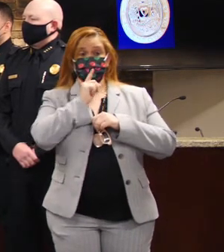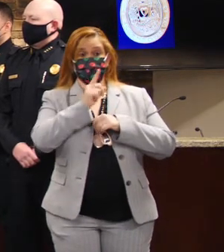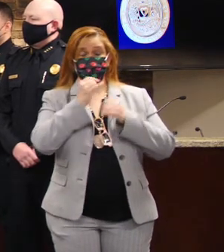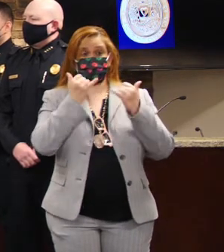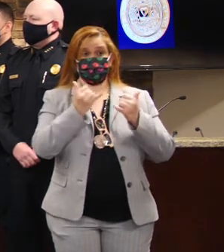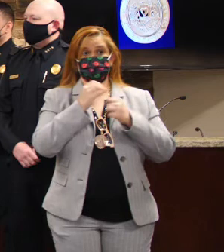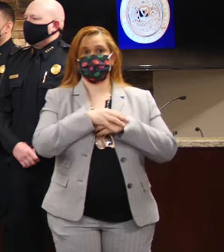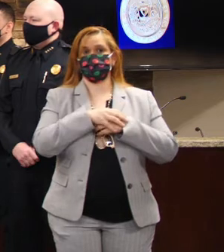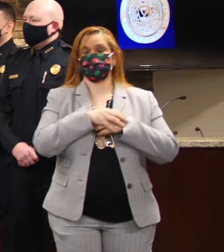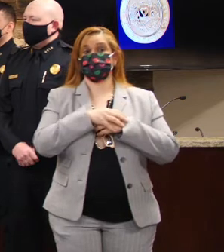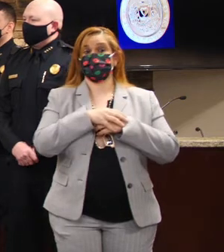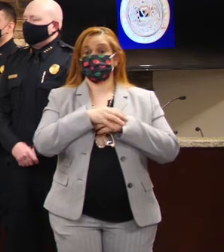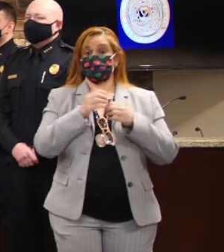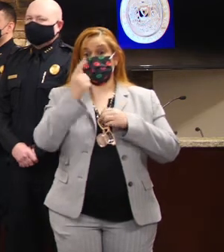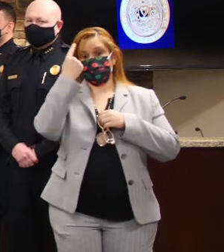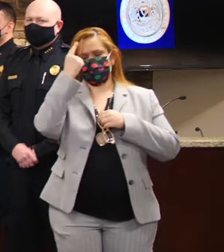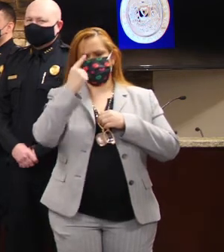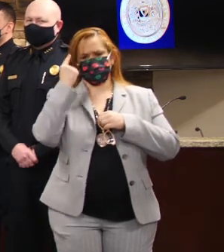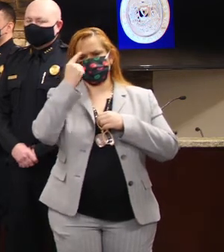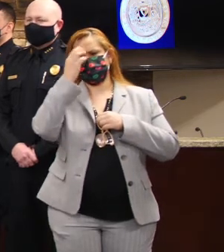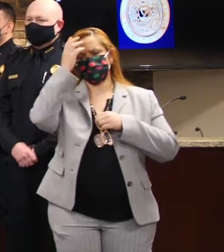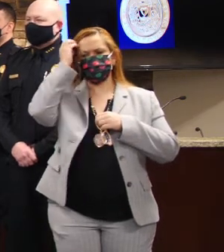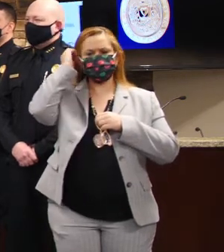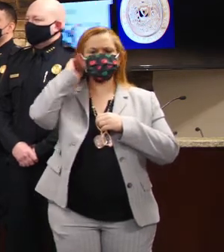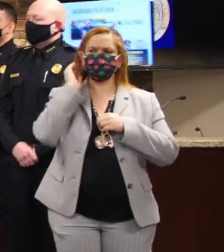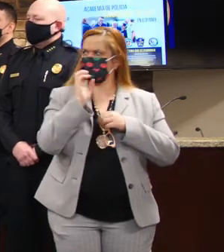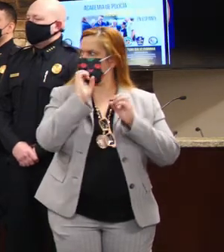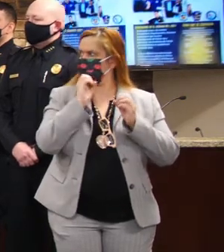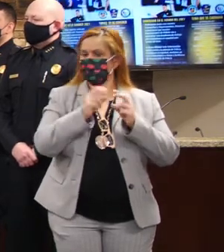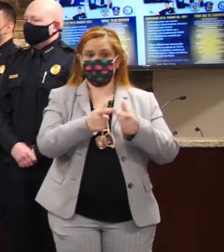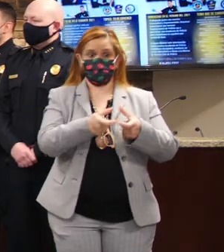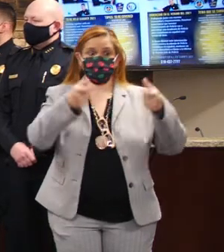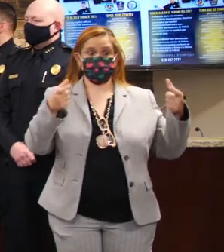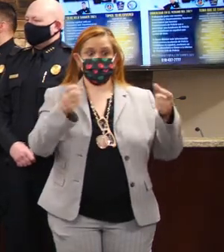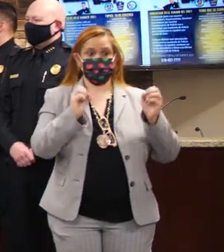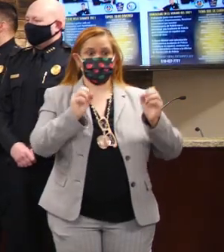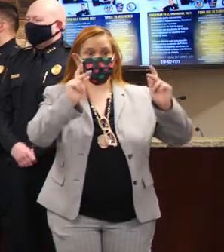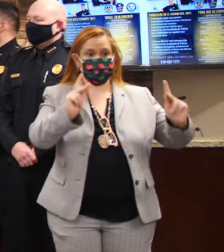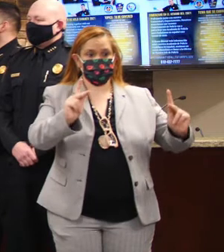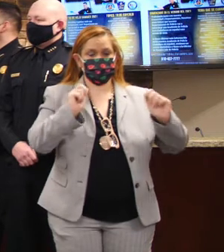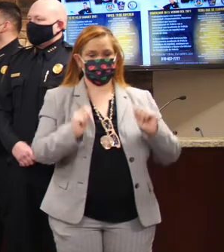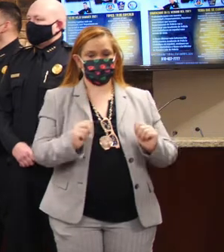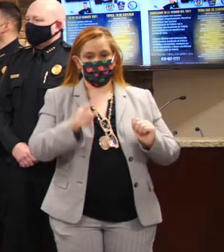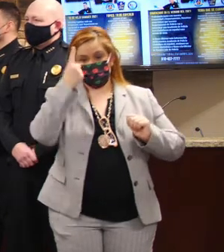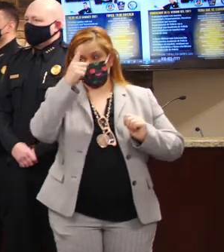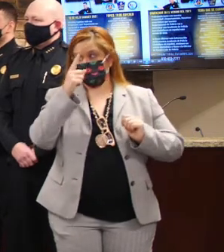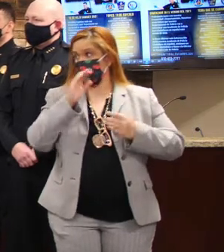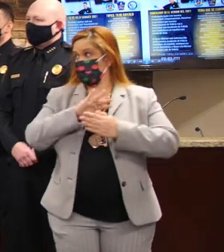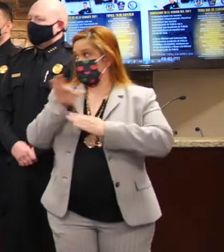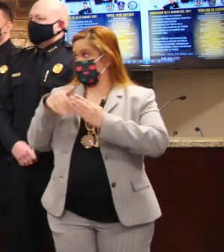if you would have told me 25 years ago, as a 15-year-old boy growing up in the city of Allentown, that